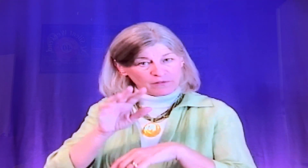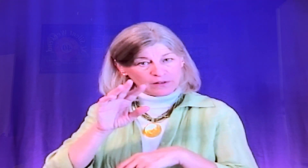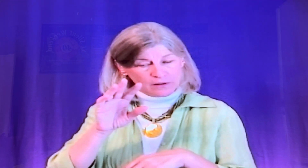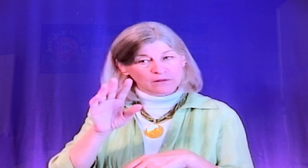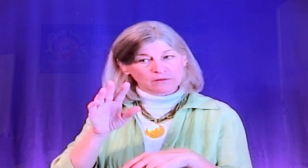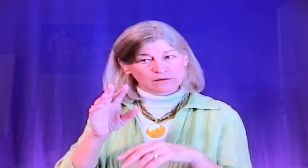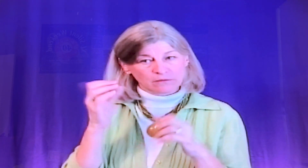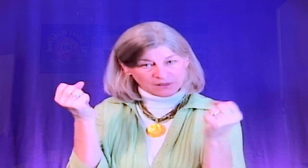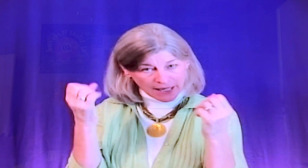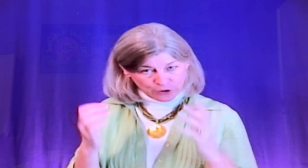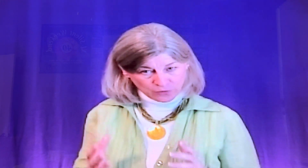the signer.